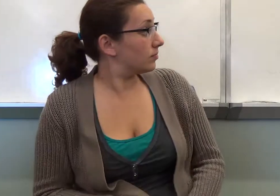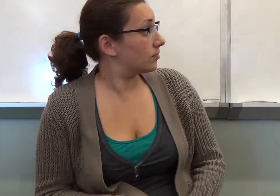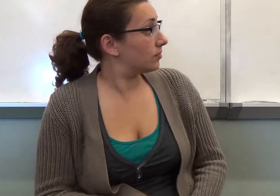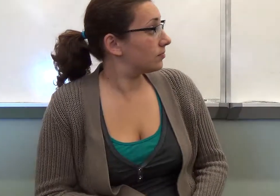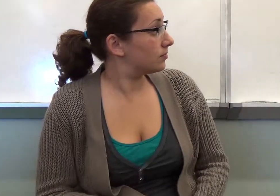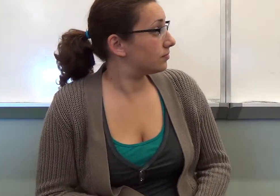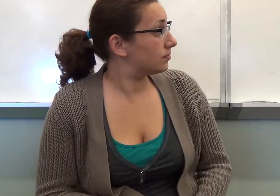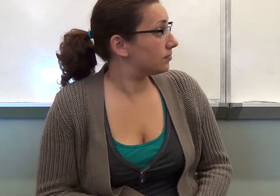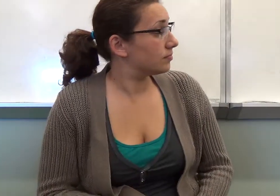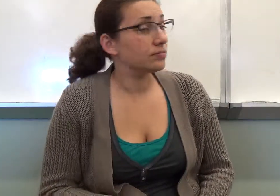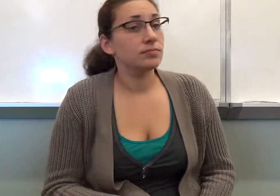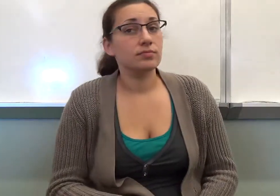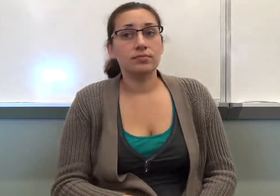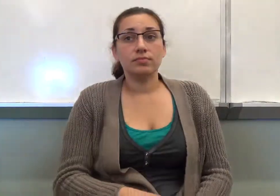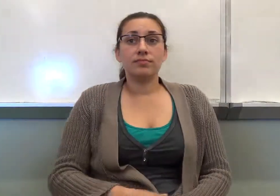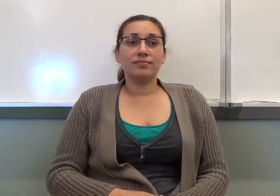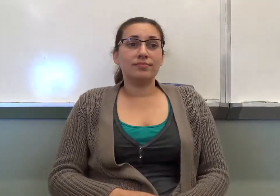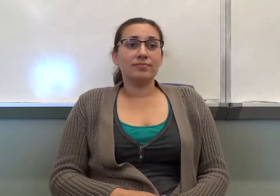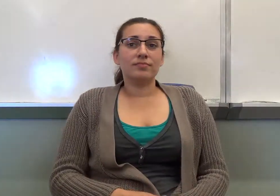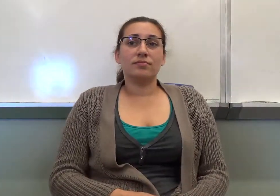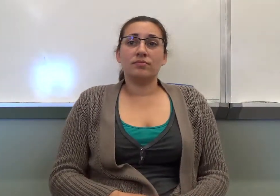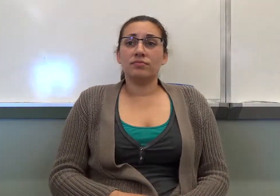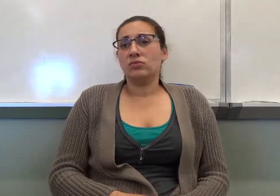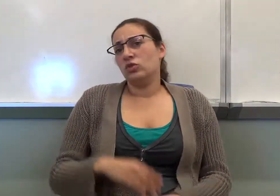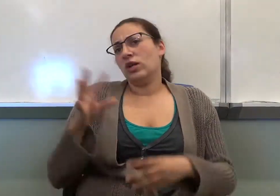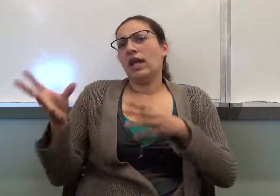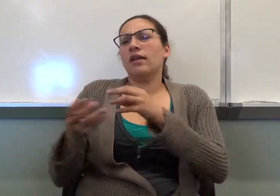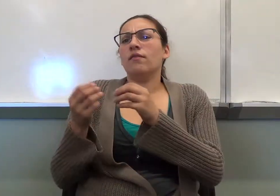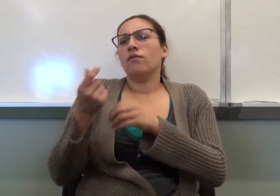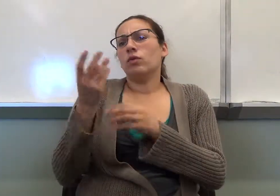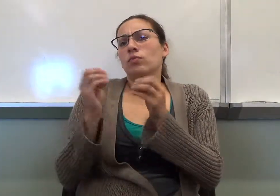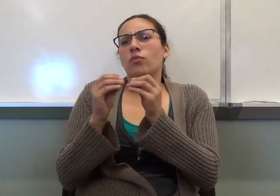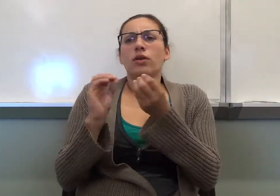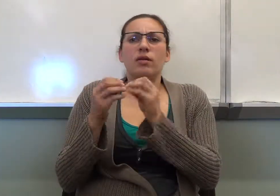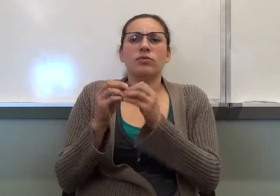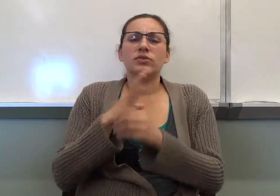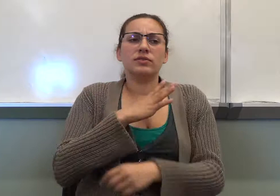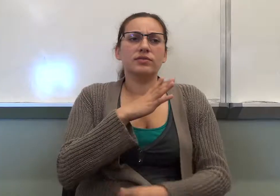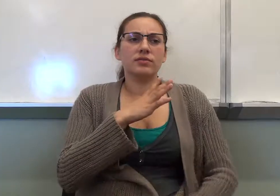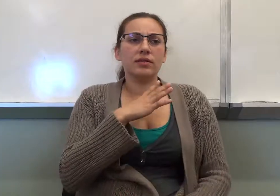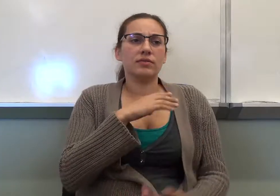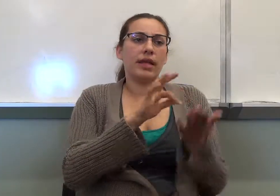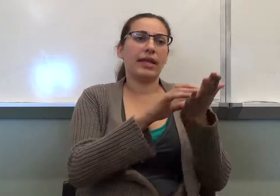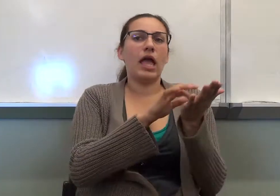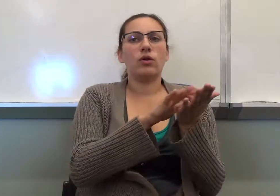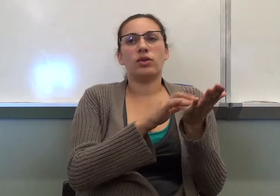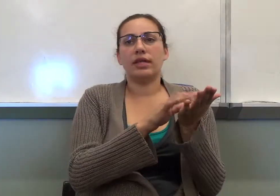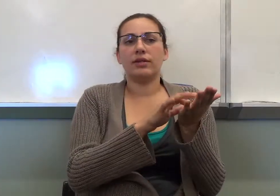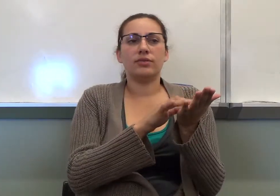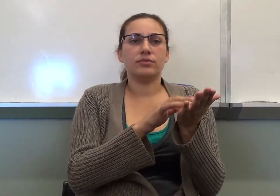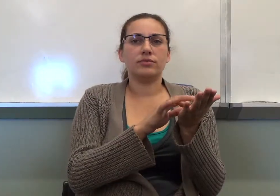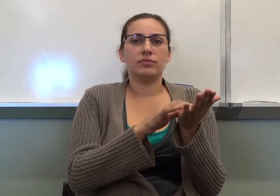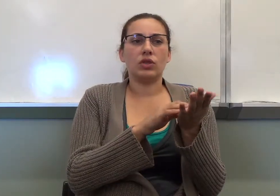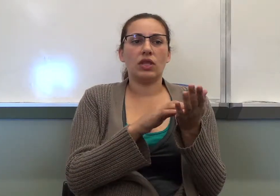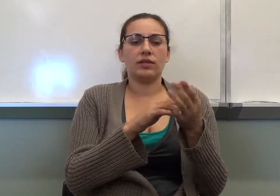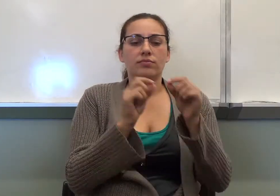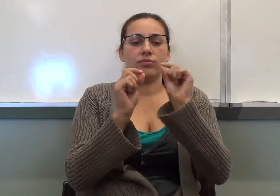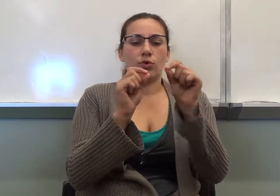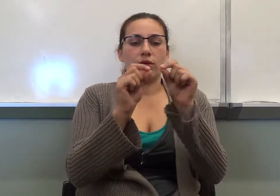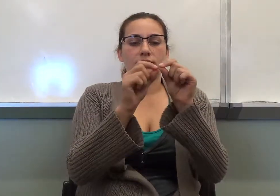495. You can put in a few more digits in it. Your calculator will take it out to 10 digits. 1, 4, 1,